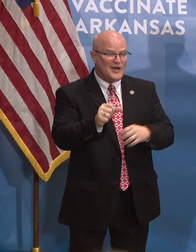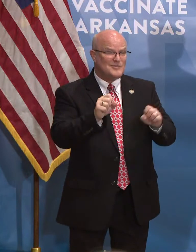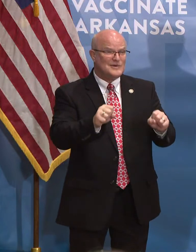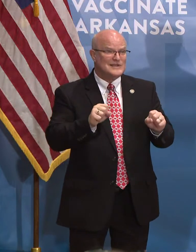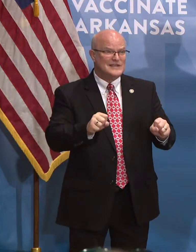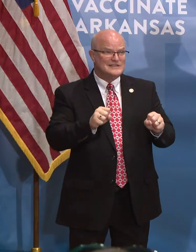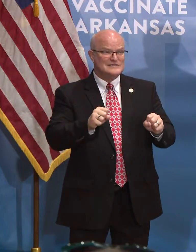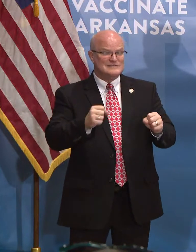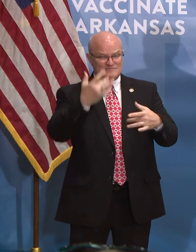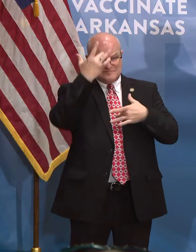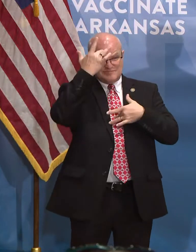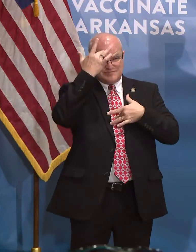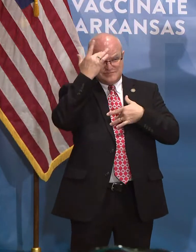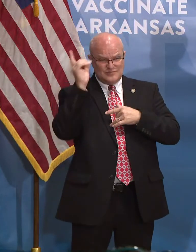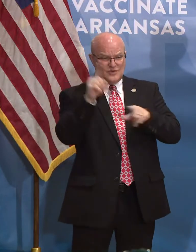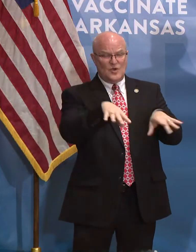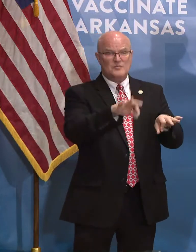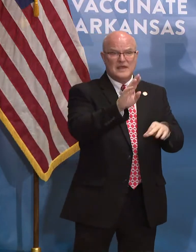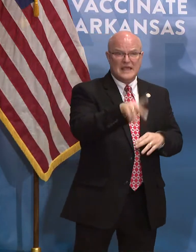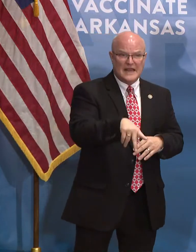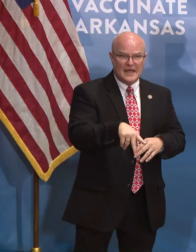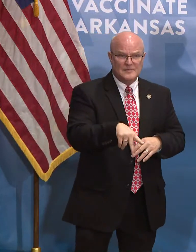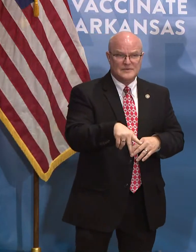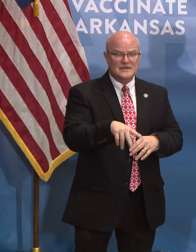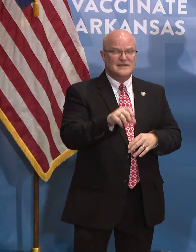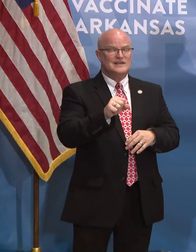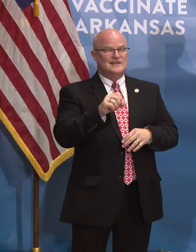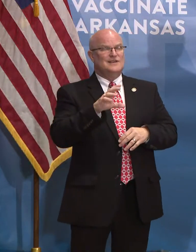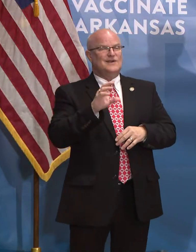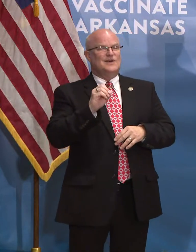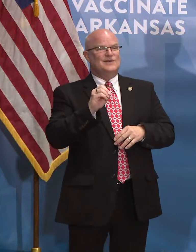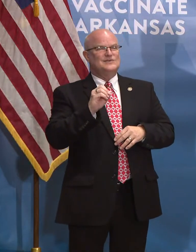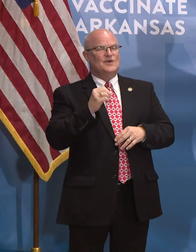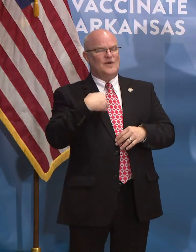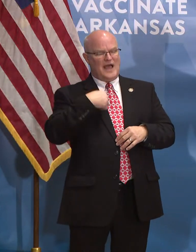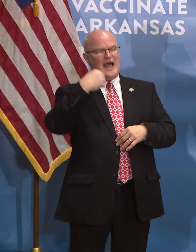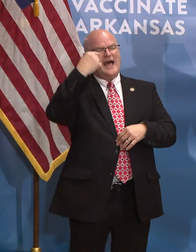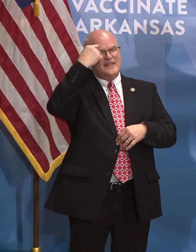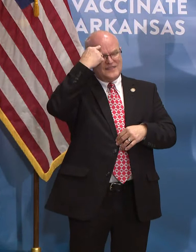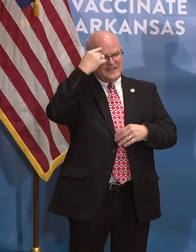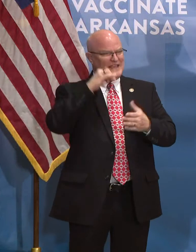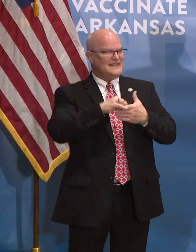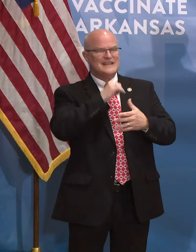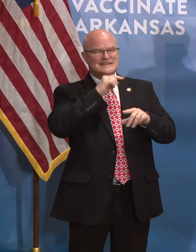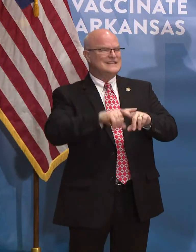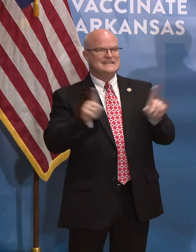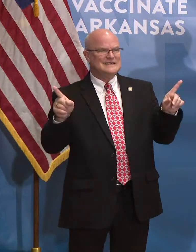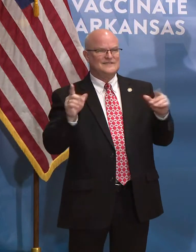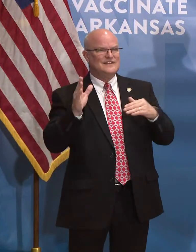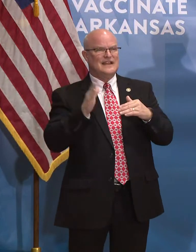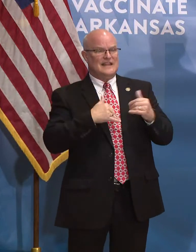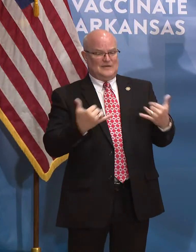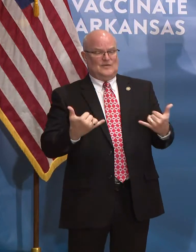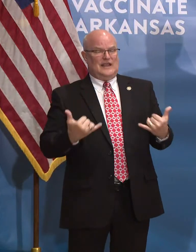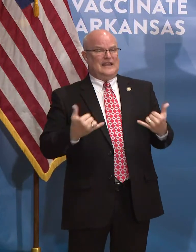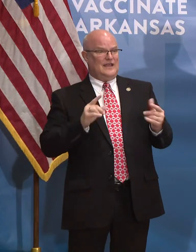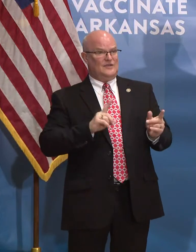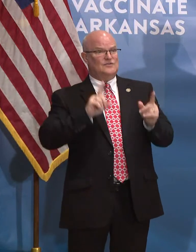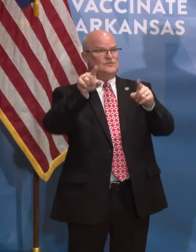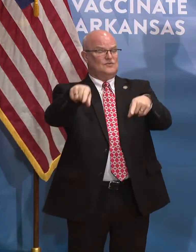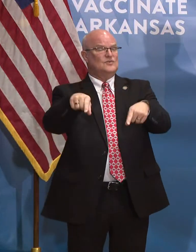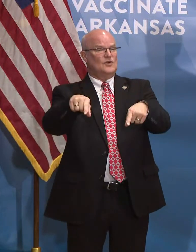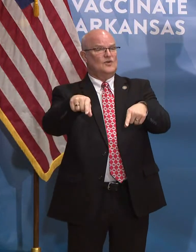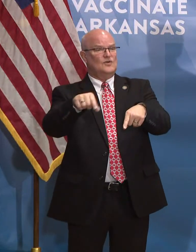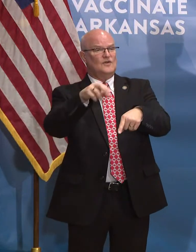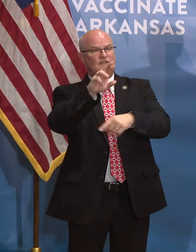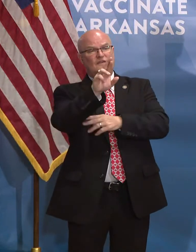potentially infected would go pick it up. And so I think that's not any different than right now you go to